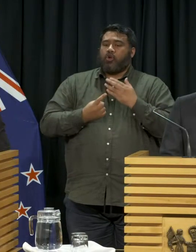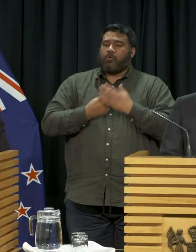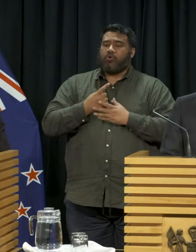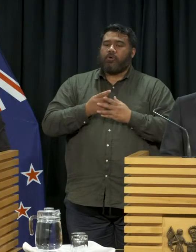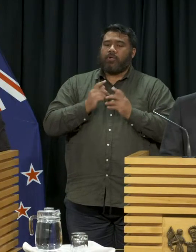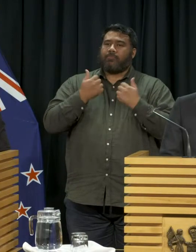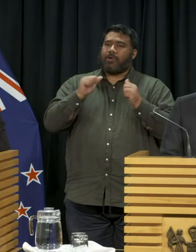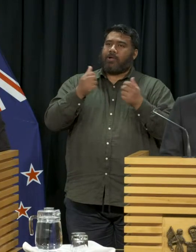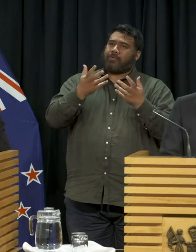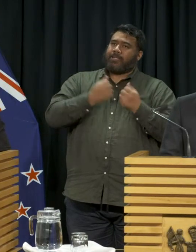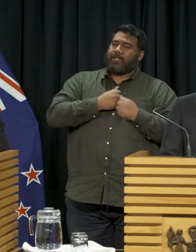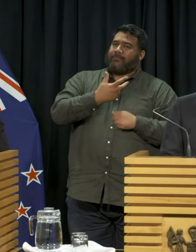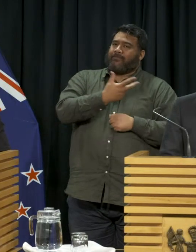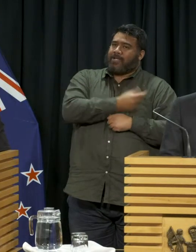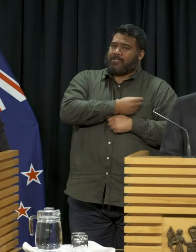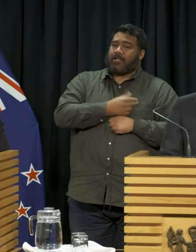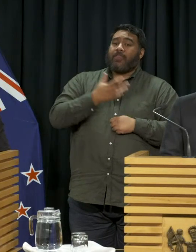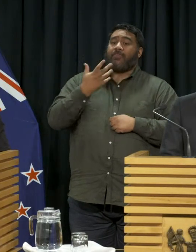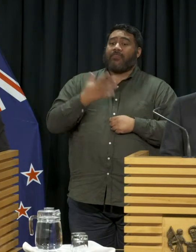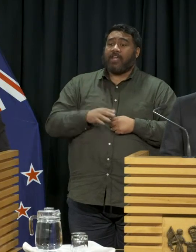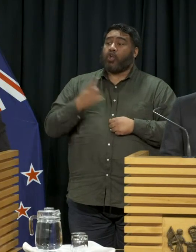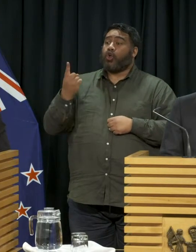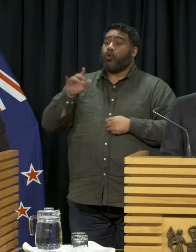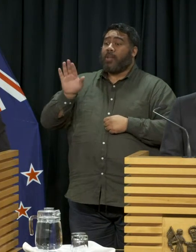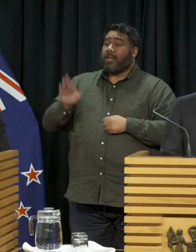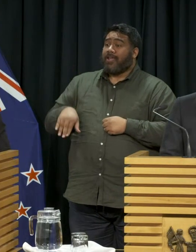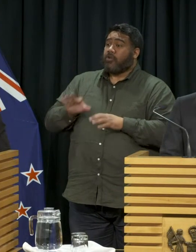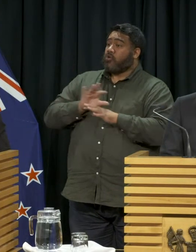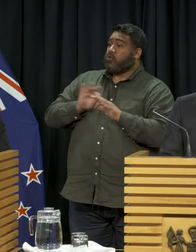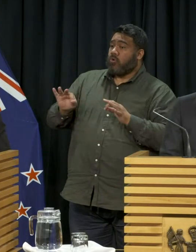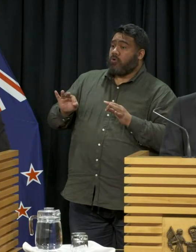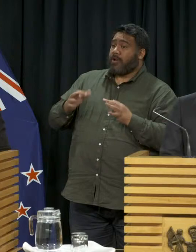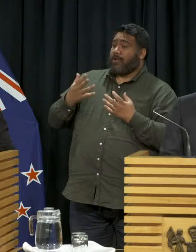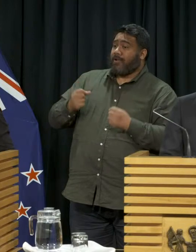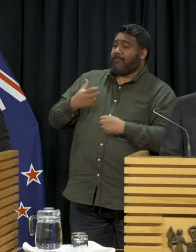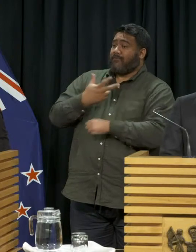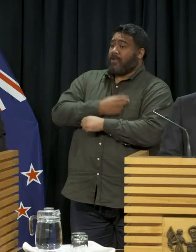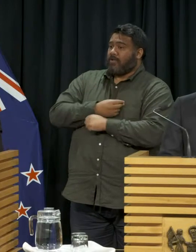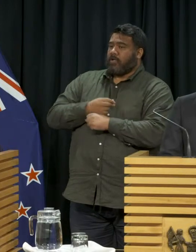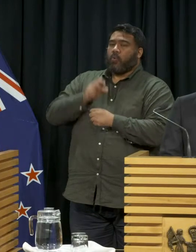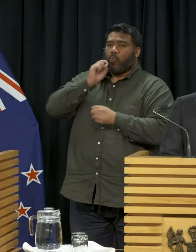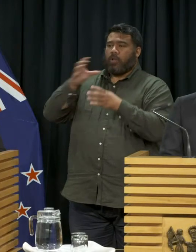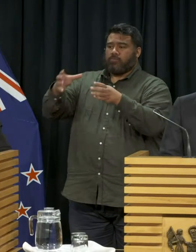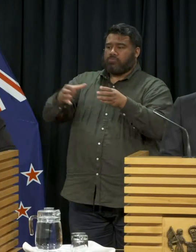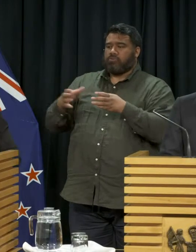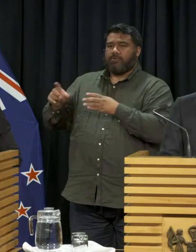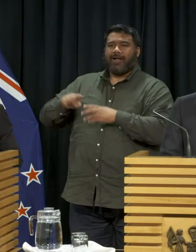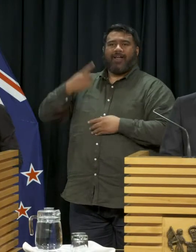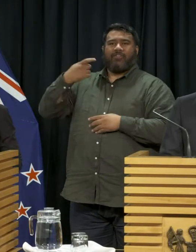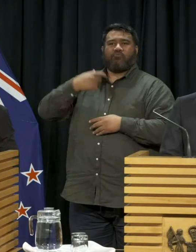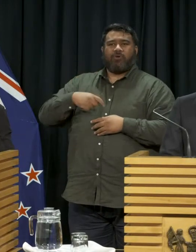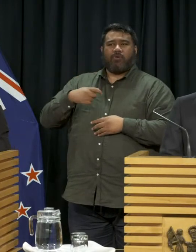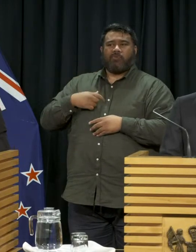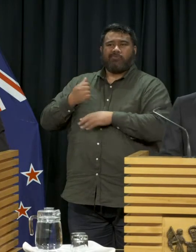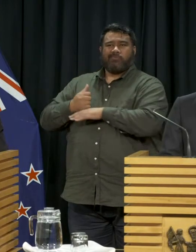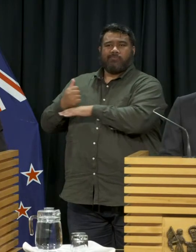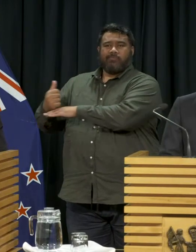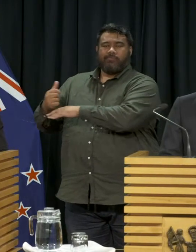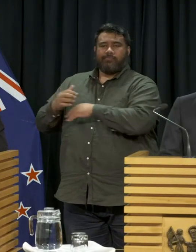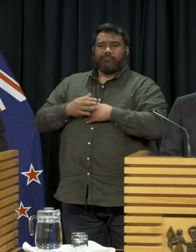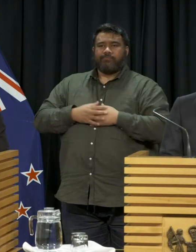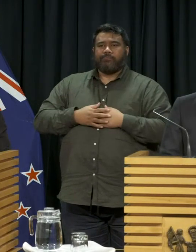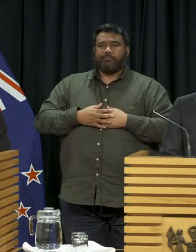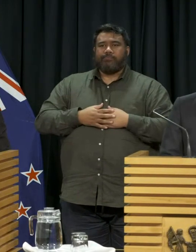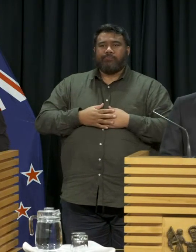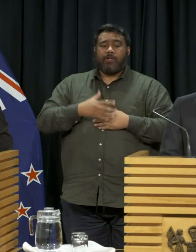the process of those workers being redeployed. As part of that strategy, we set up vaccination sites at